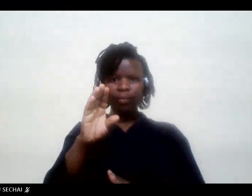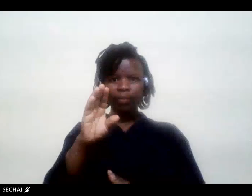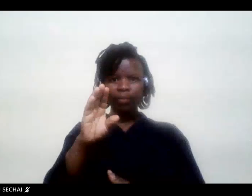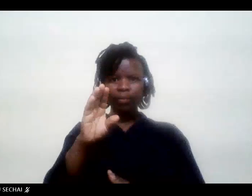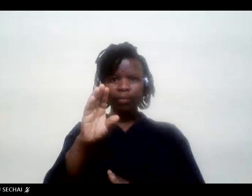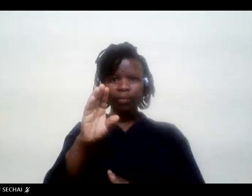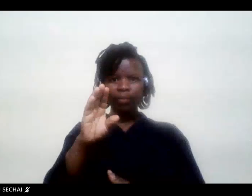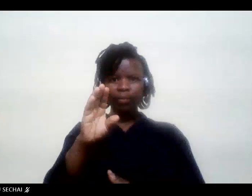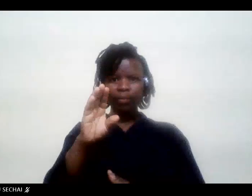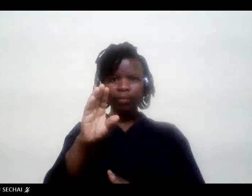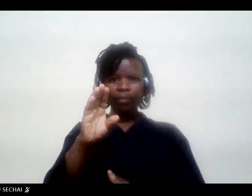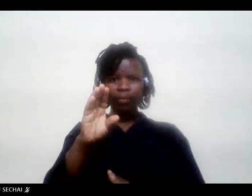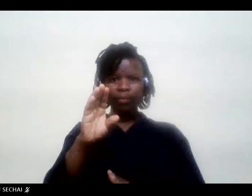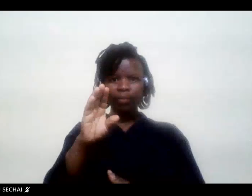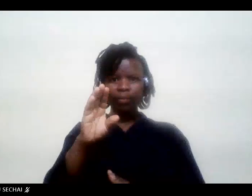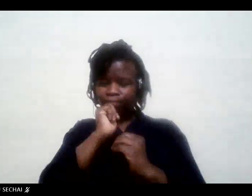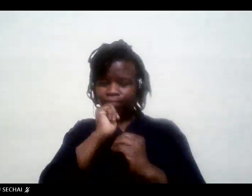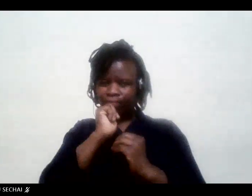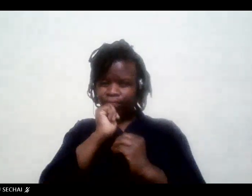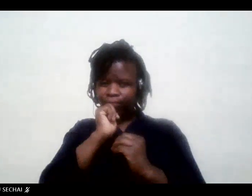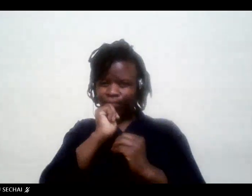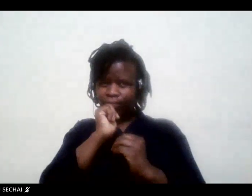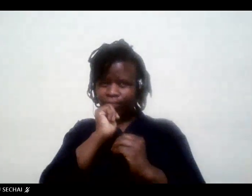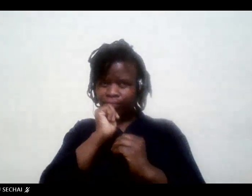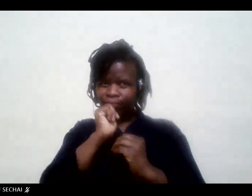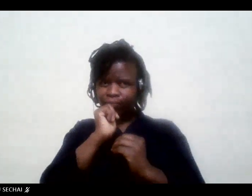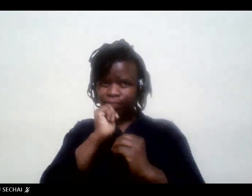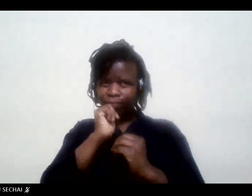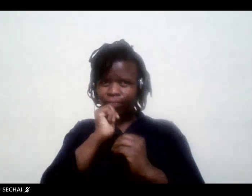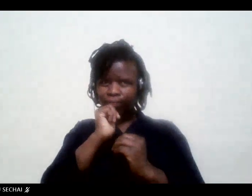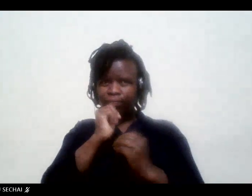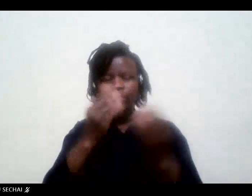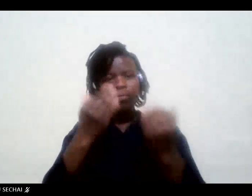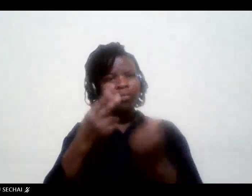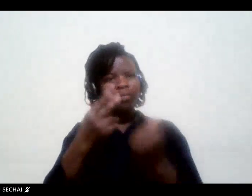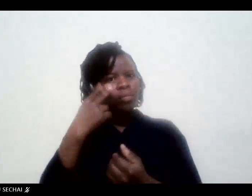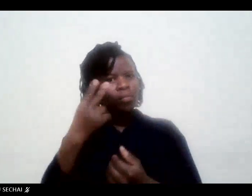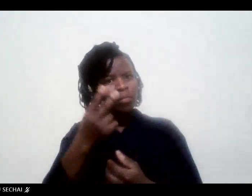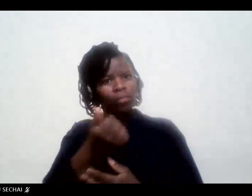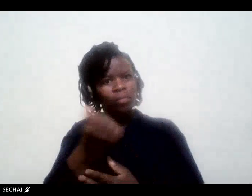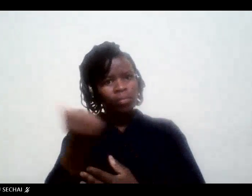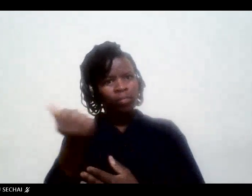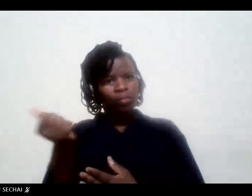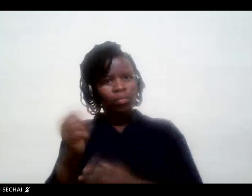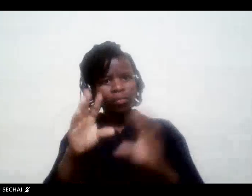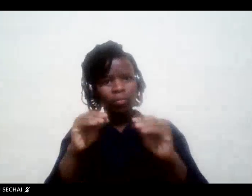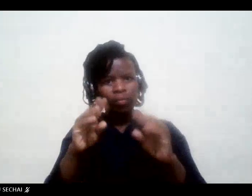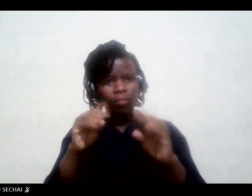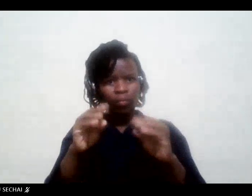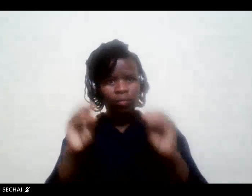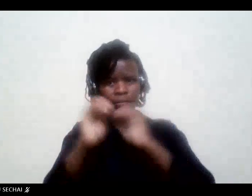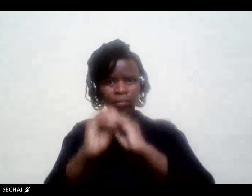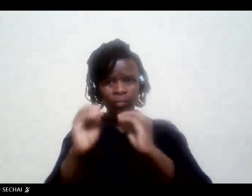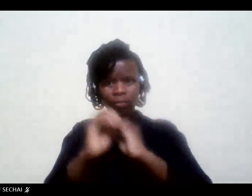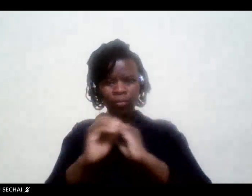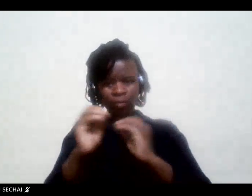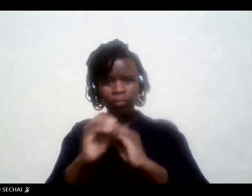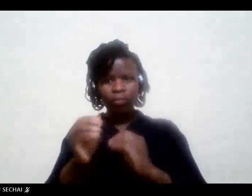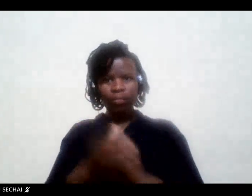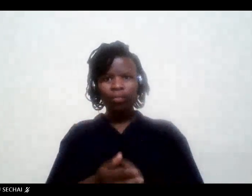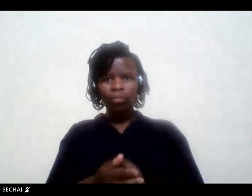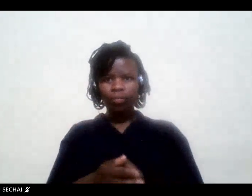concerned about the recordings. I see the others is not available yet. Yes, because we are struggling with space.